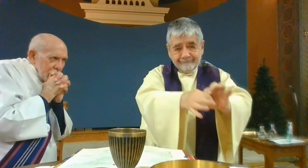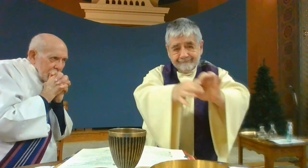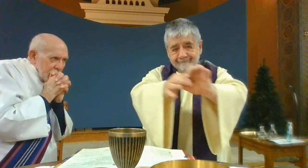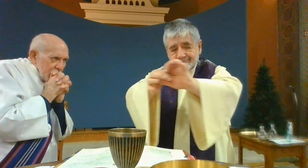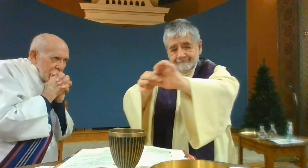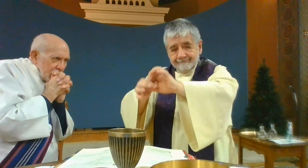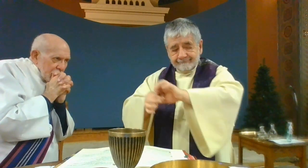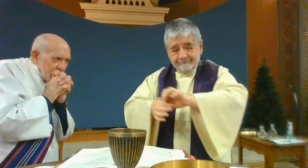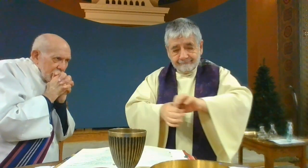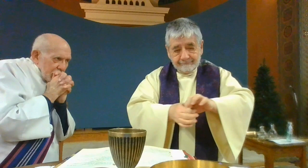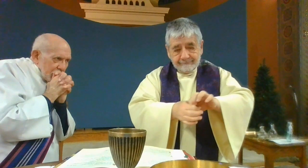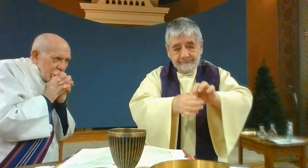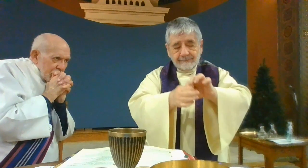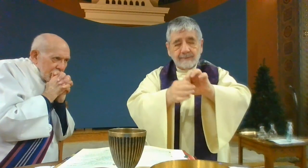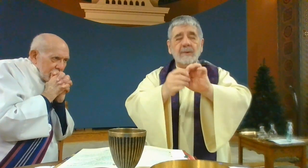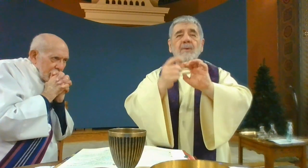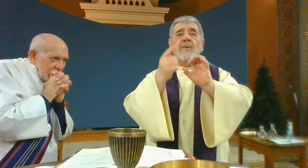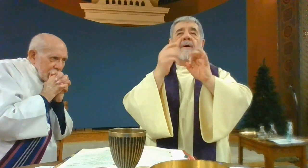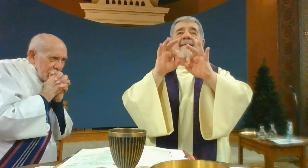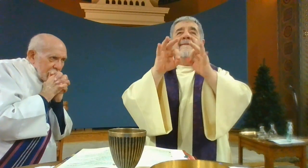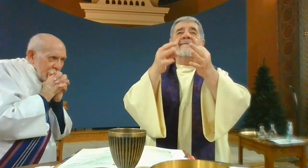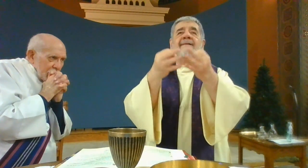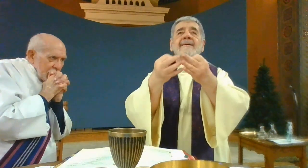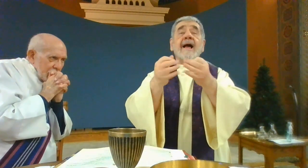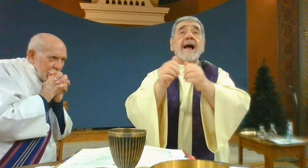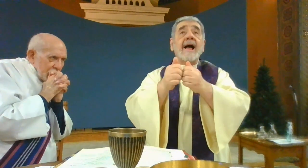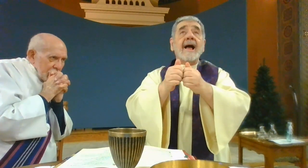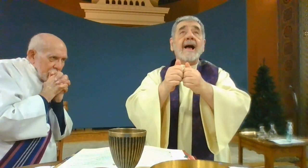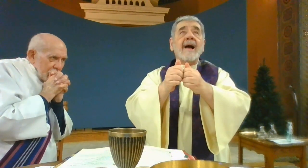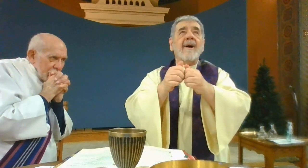into one by your Holy Spirit